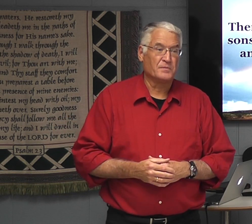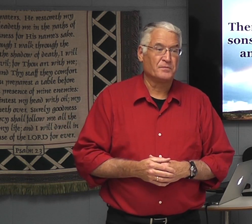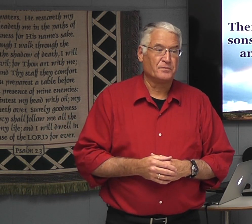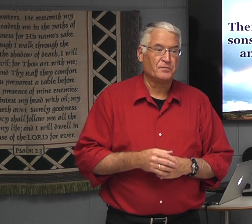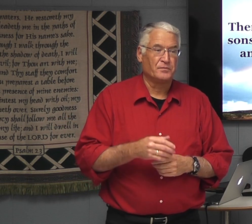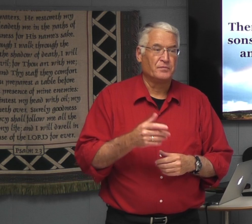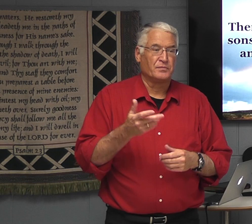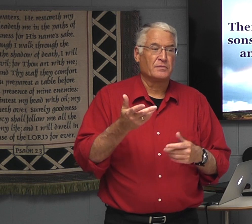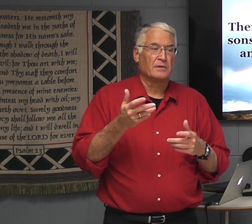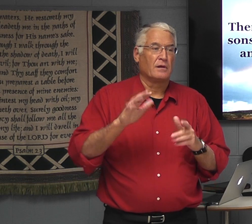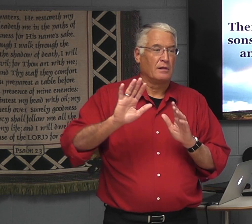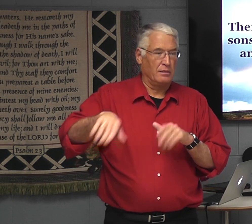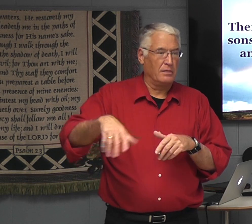right.